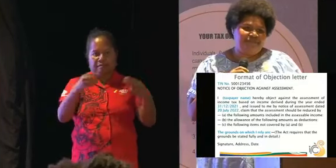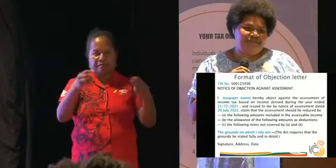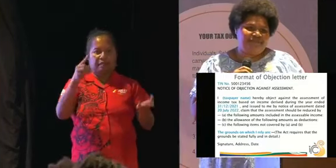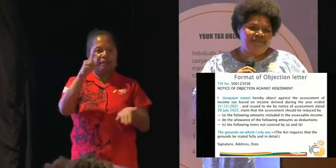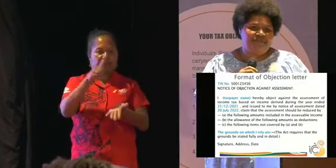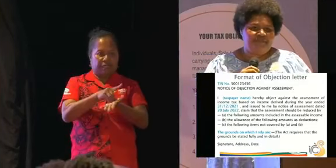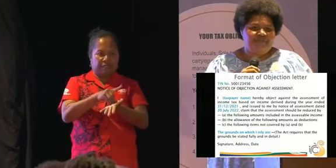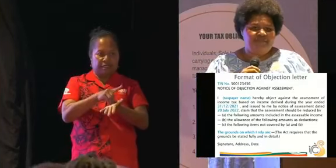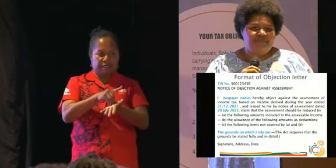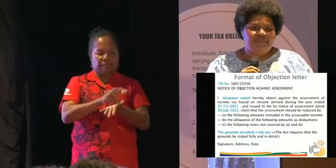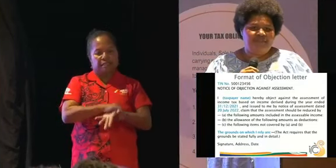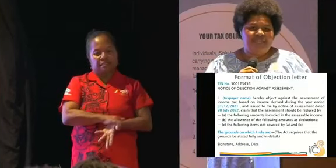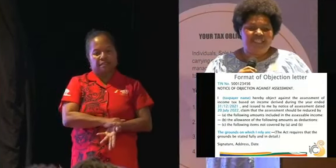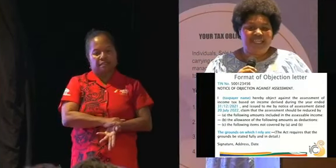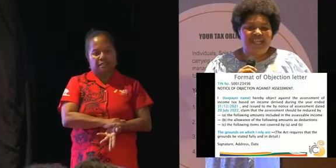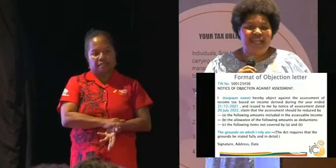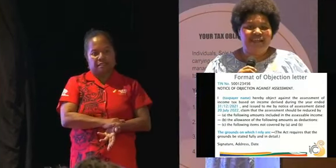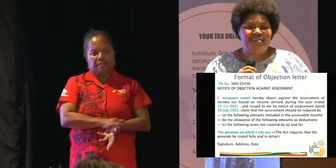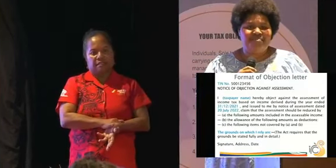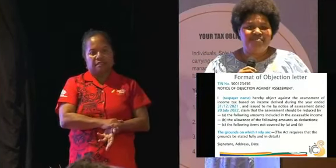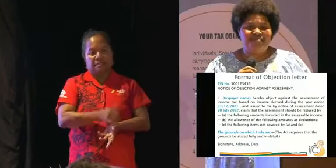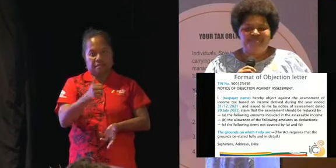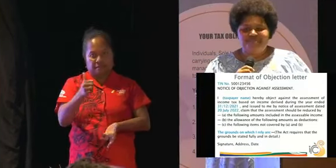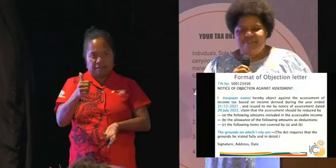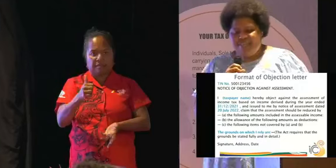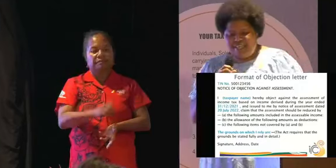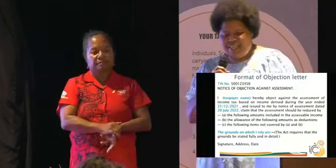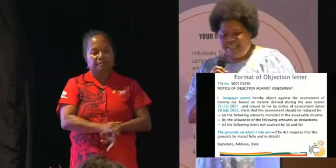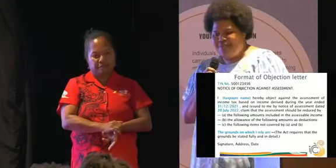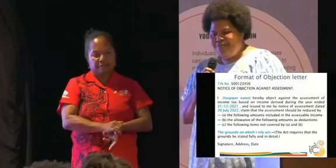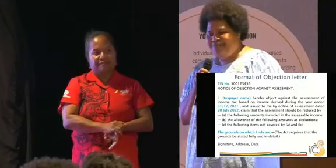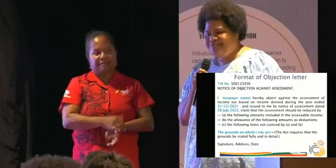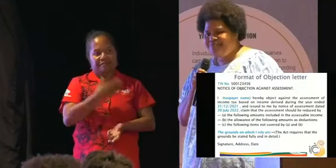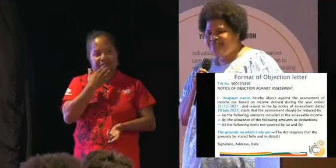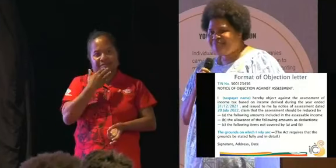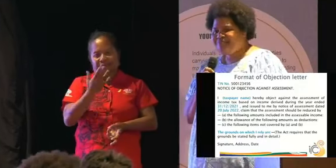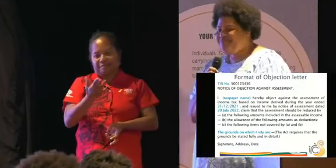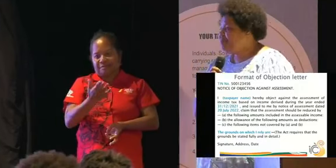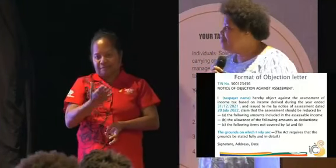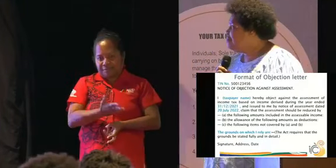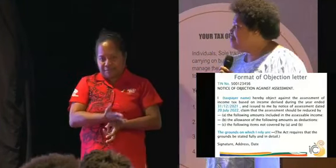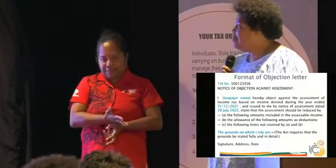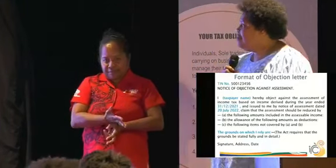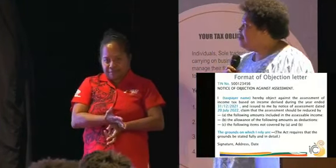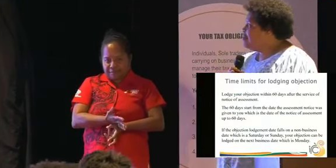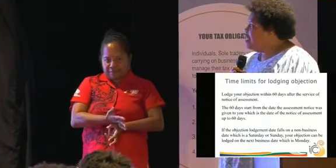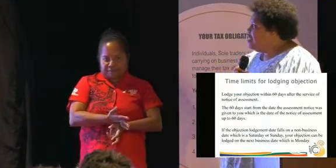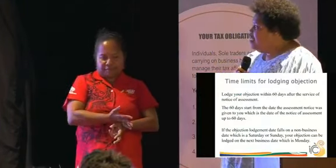it. Is it clear? Thank you.